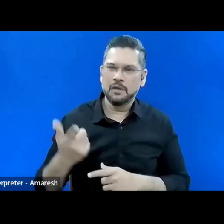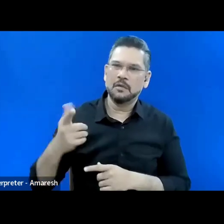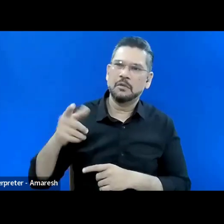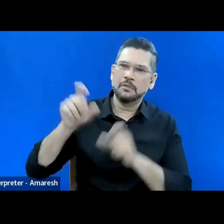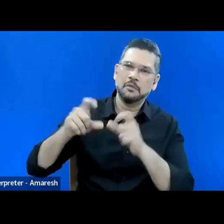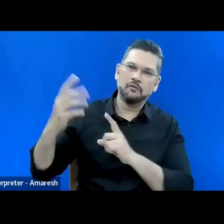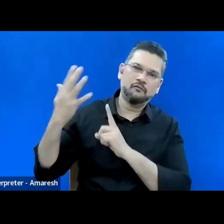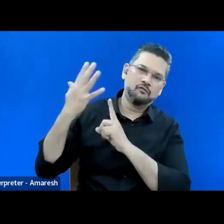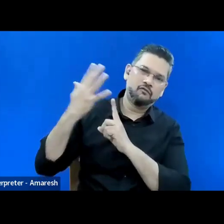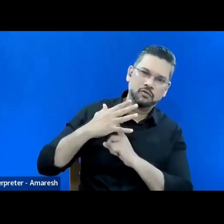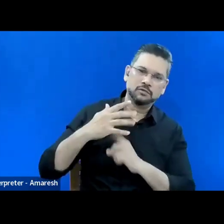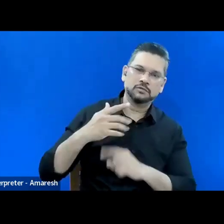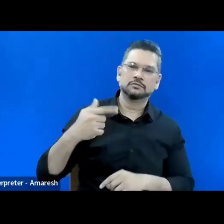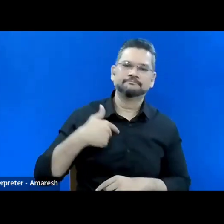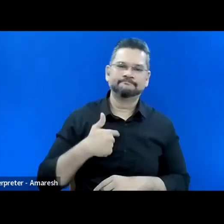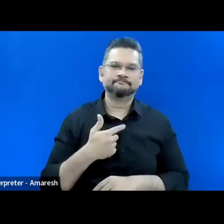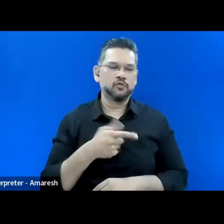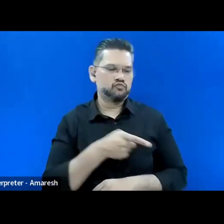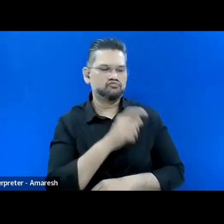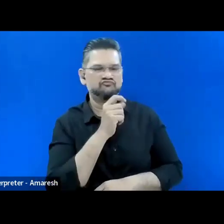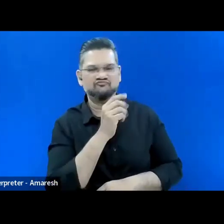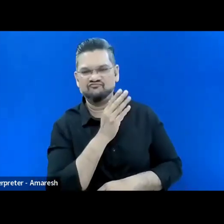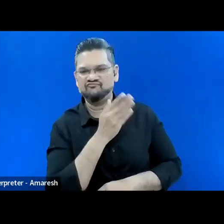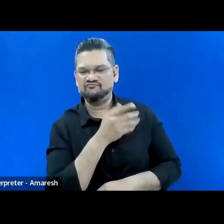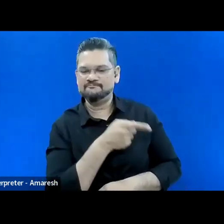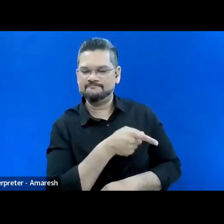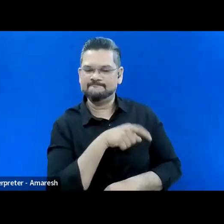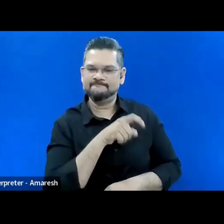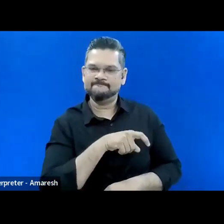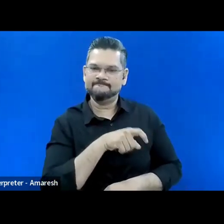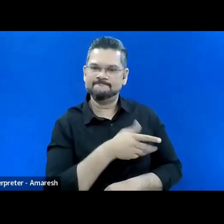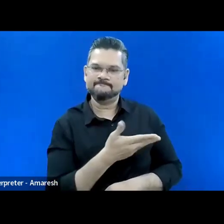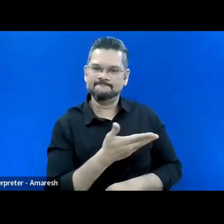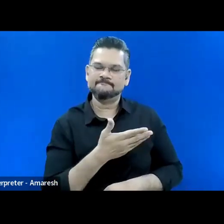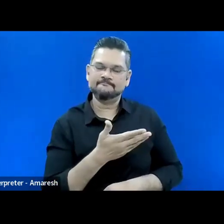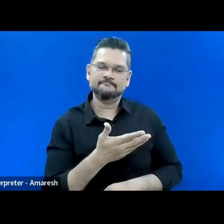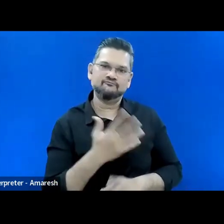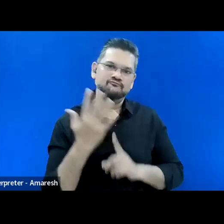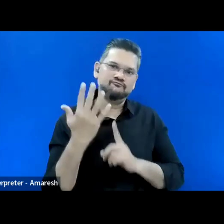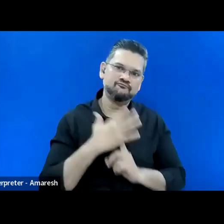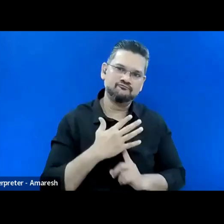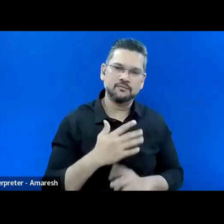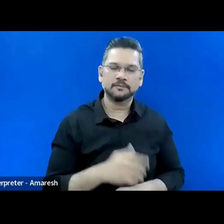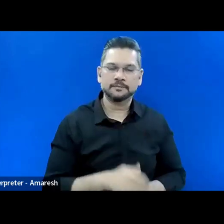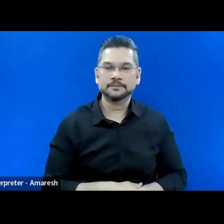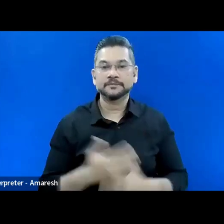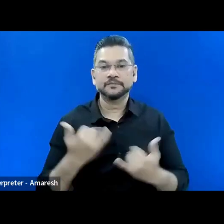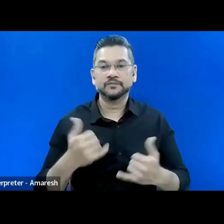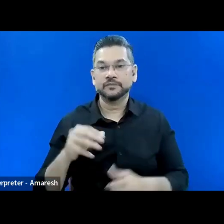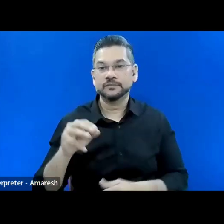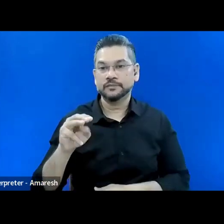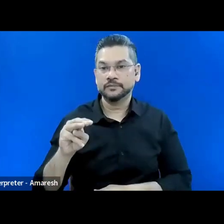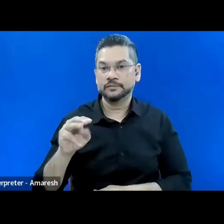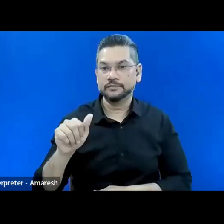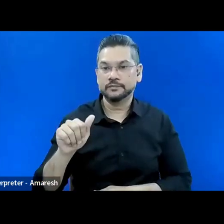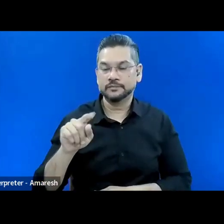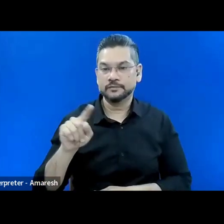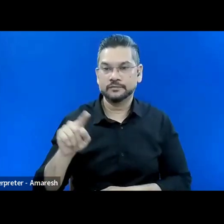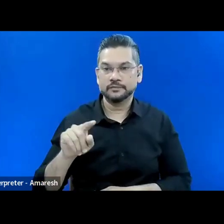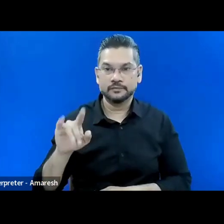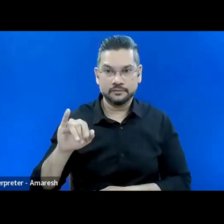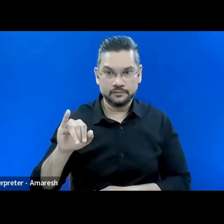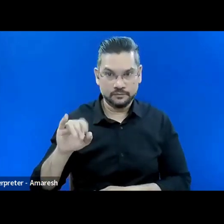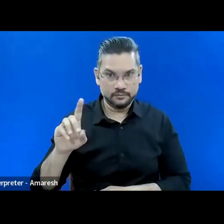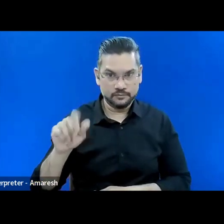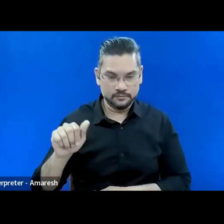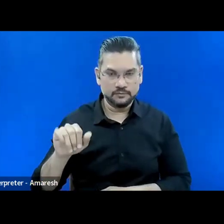they force what you need. So for this, I will now invite Mazida from IMHA. Mazida is a recent